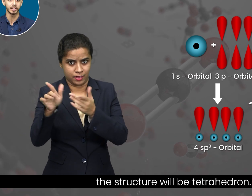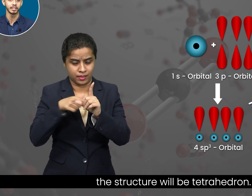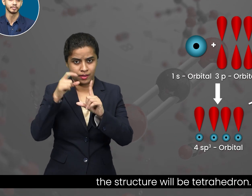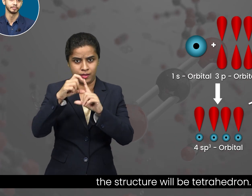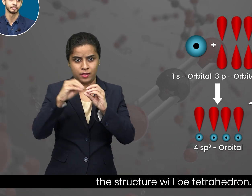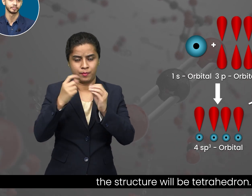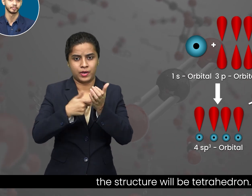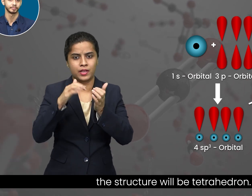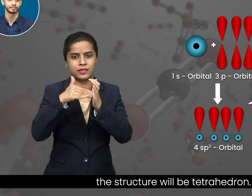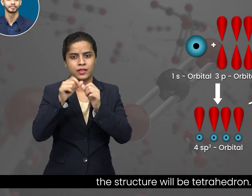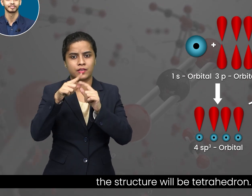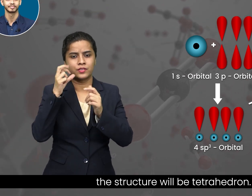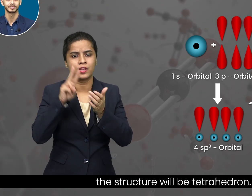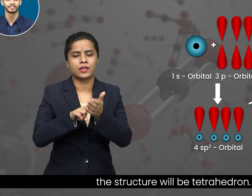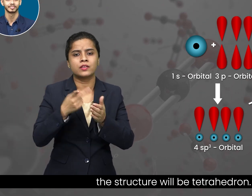will be